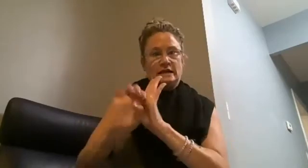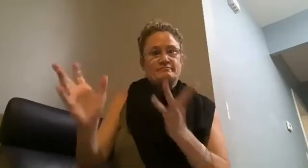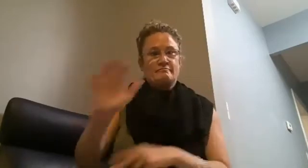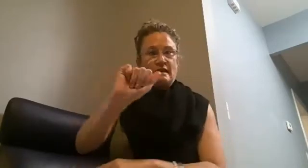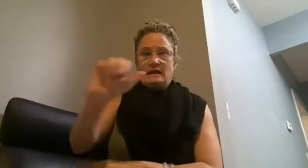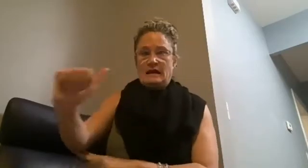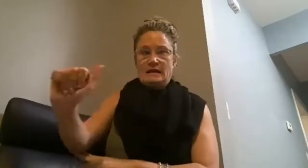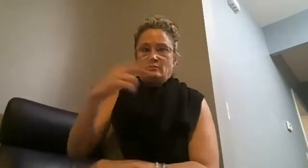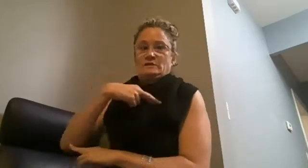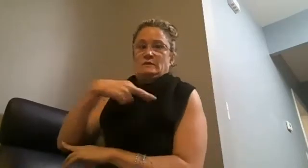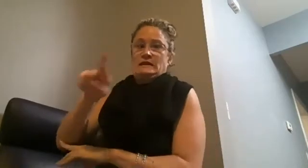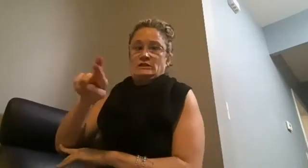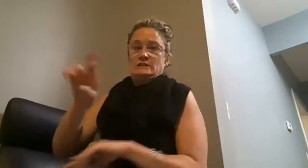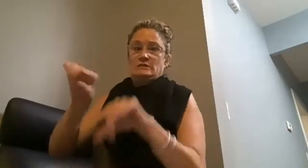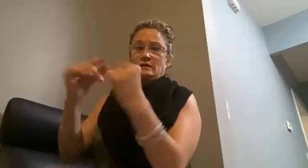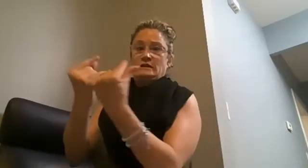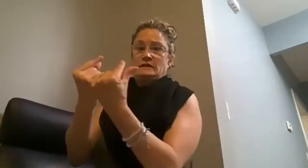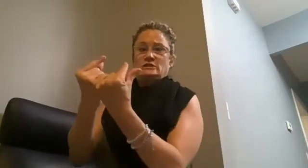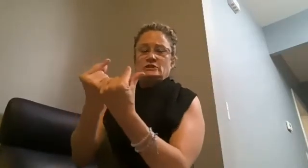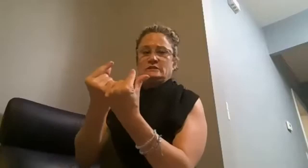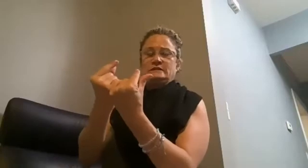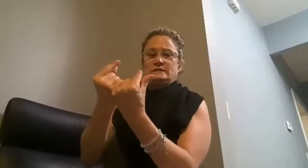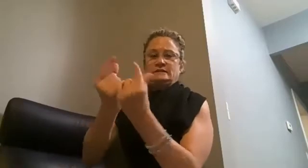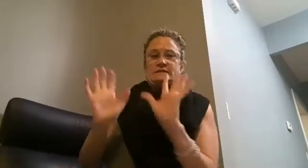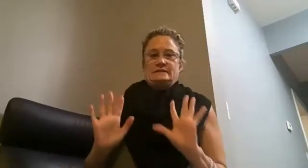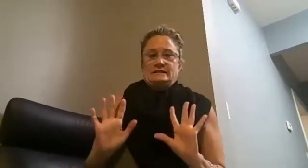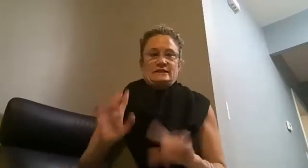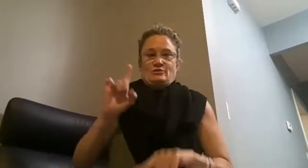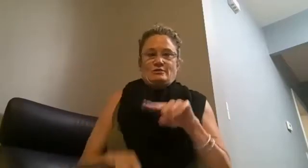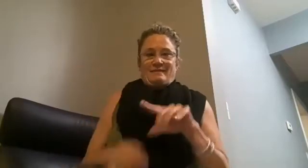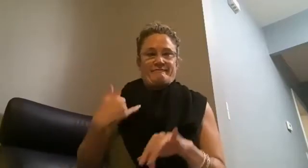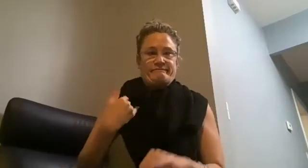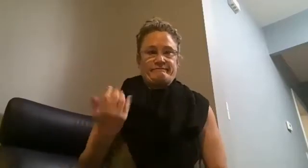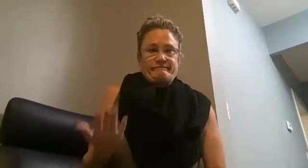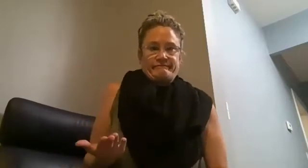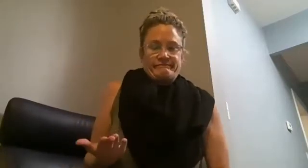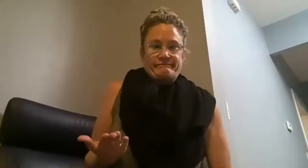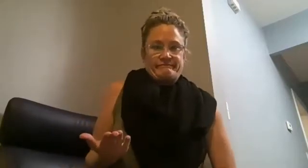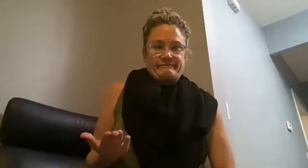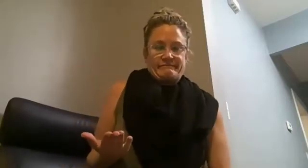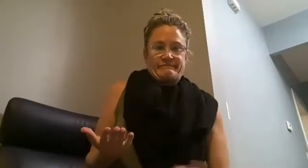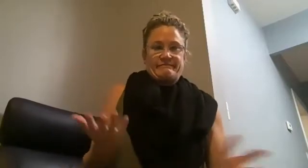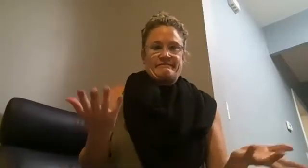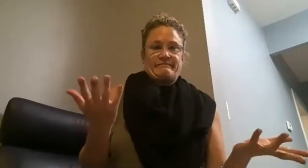religious organization and literally couldn't exist at penalty of law. And it just wasn't around, which I found out.